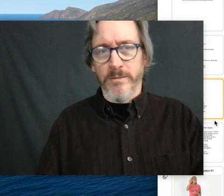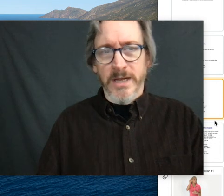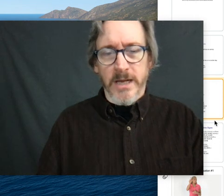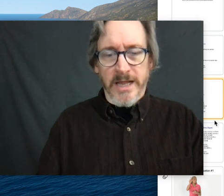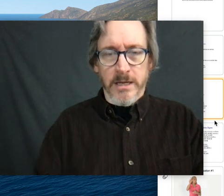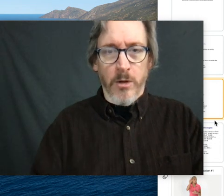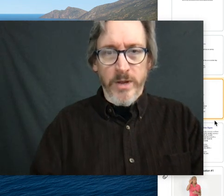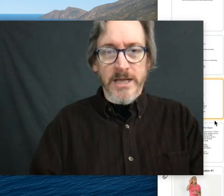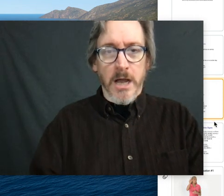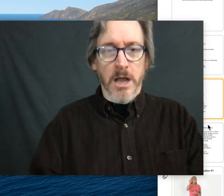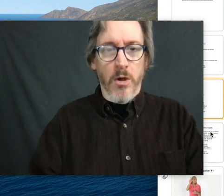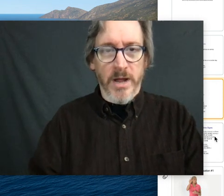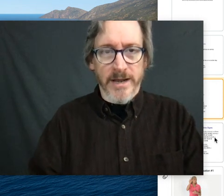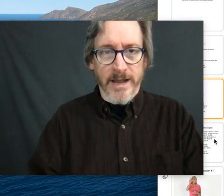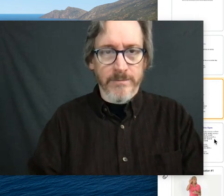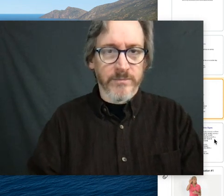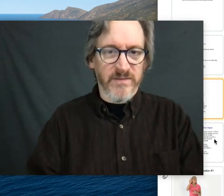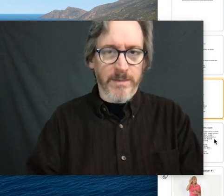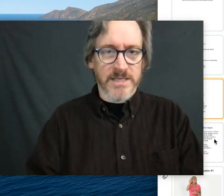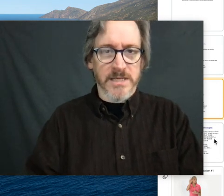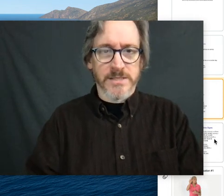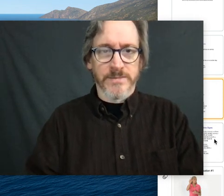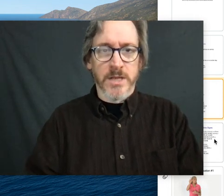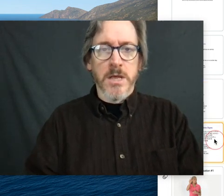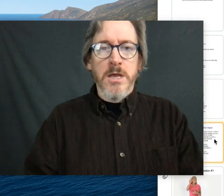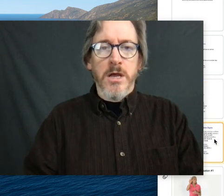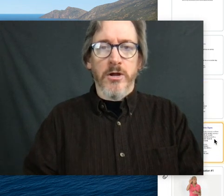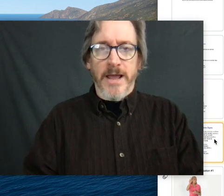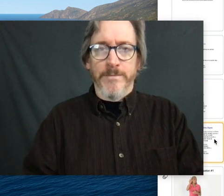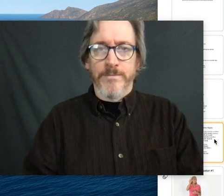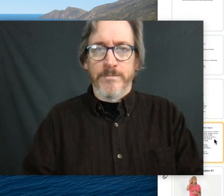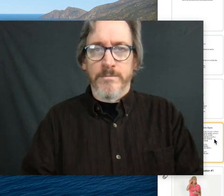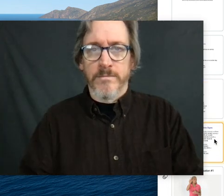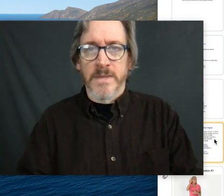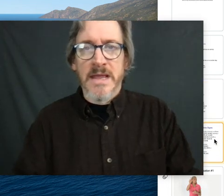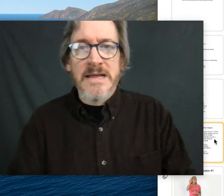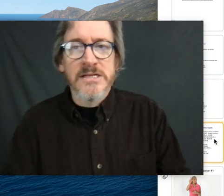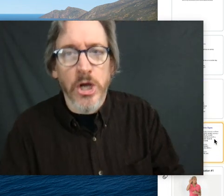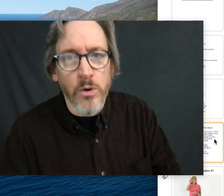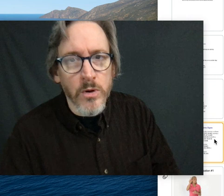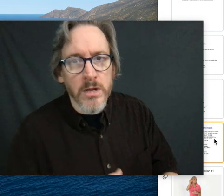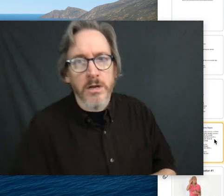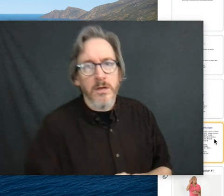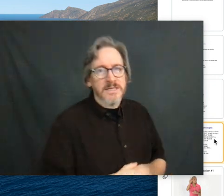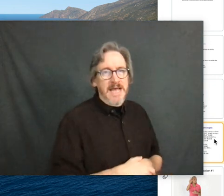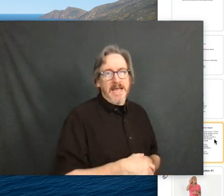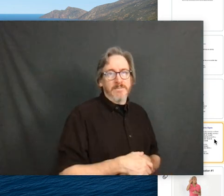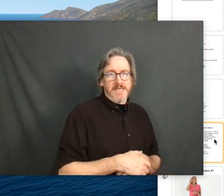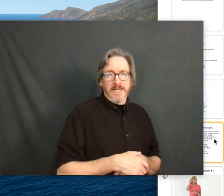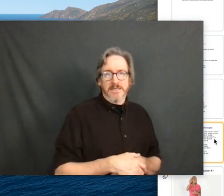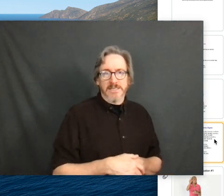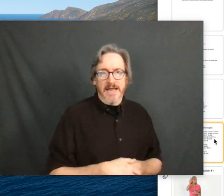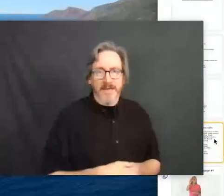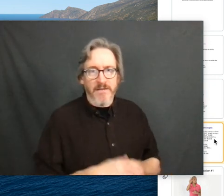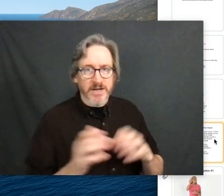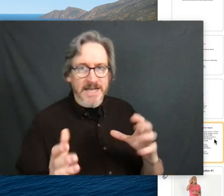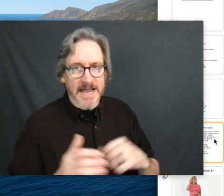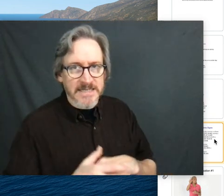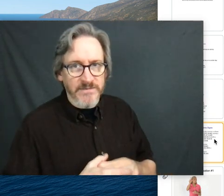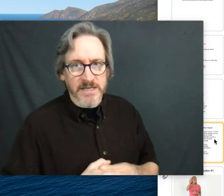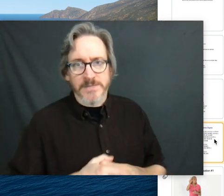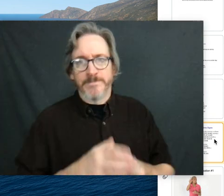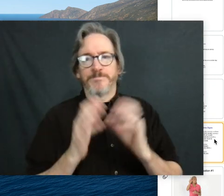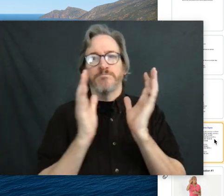It wouldn't mean like a week ago Monday. If that makes sense. Okay, so time signs and